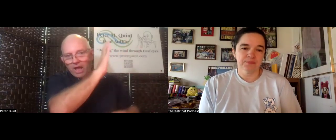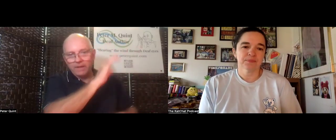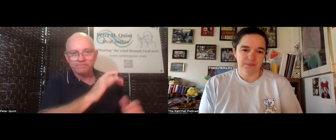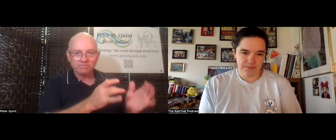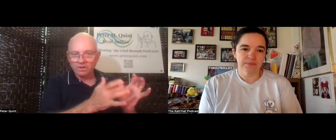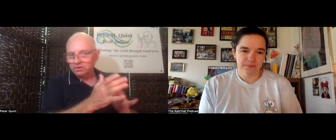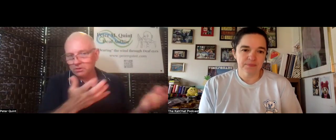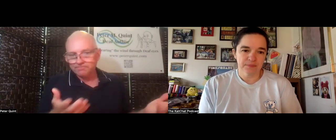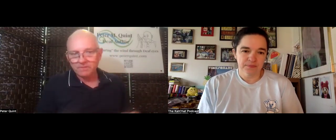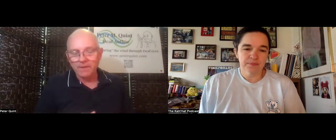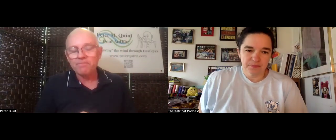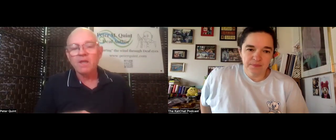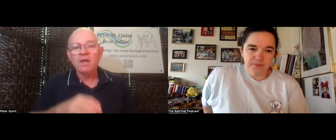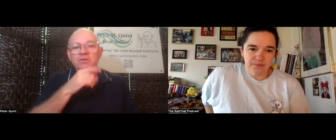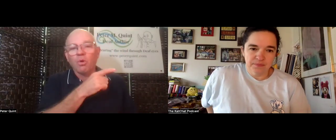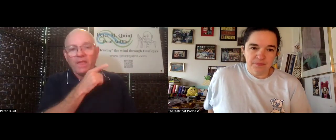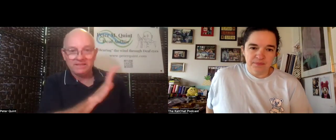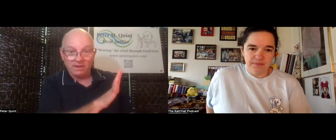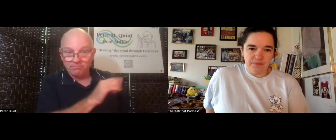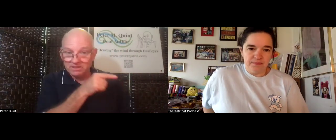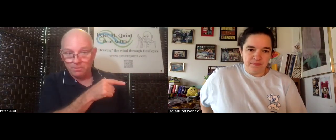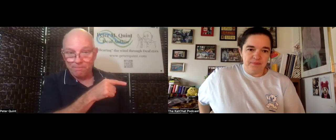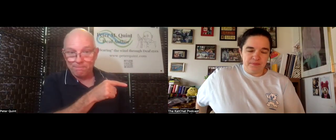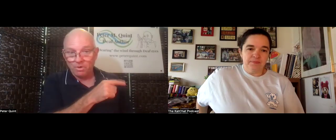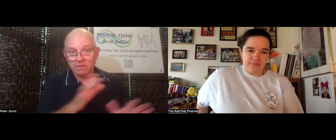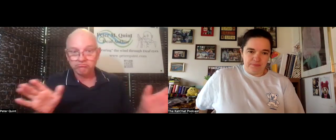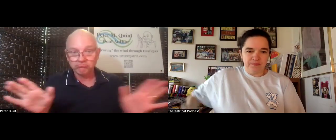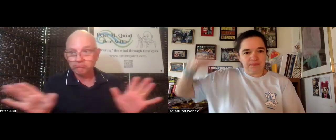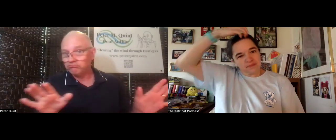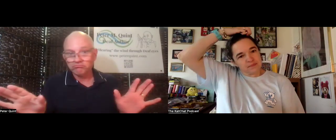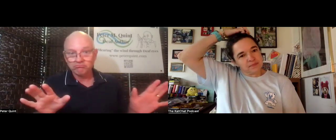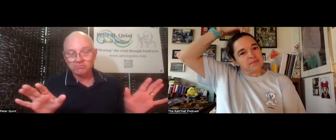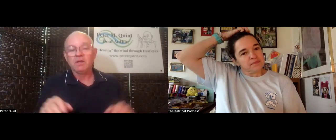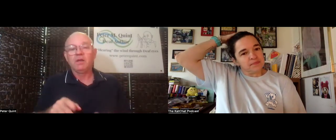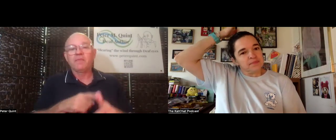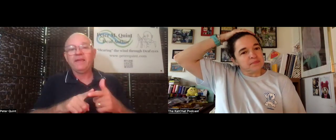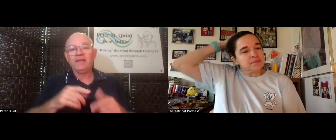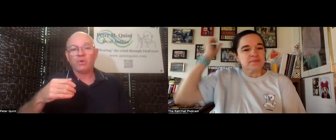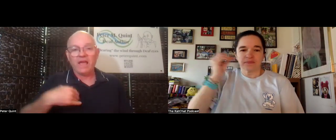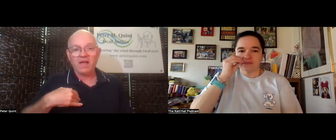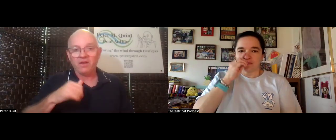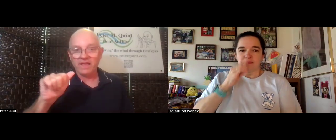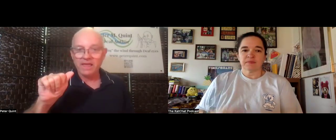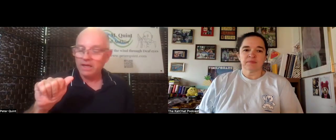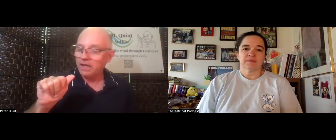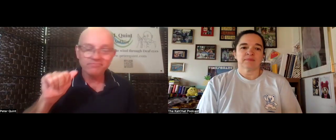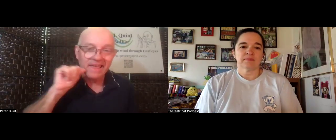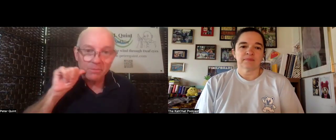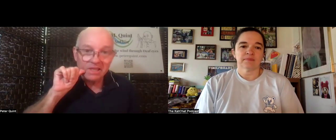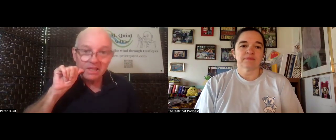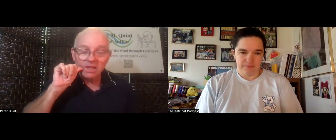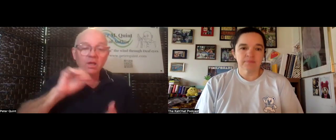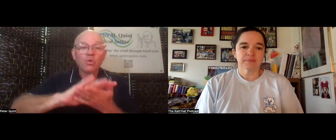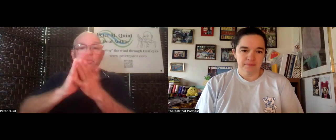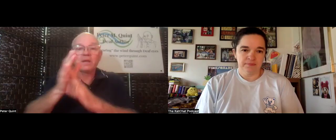was God. Okay. So that's him. That's him. Okay. Then we have